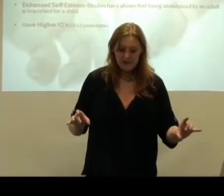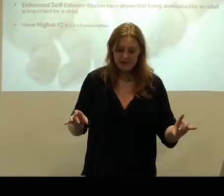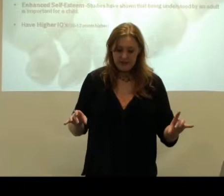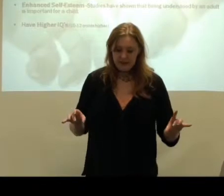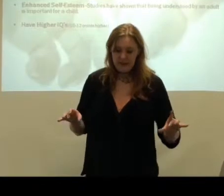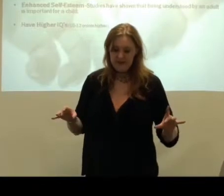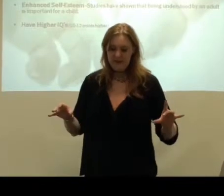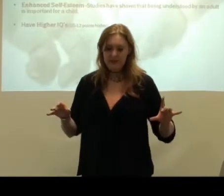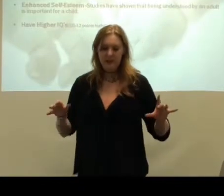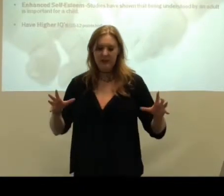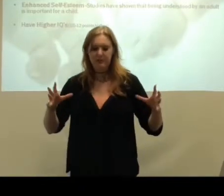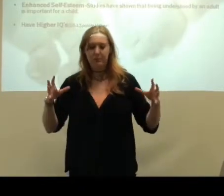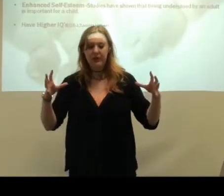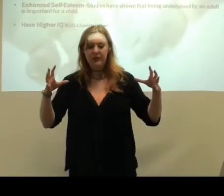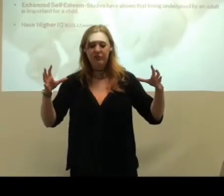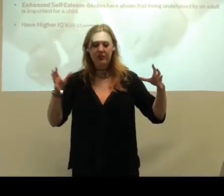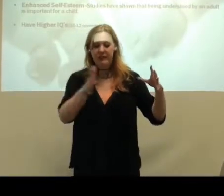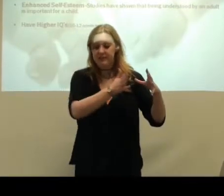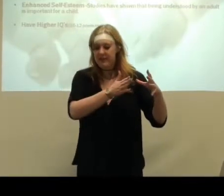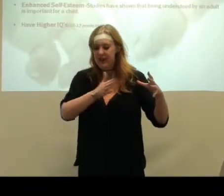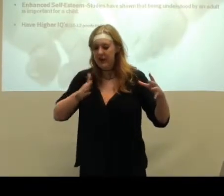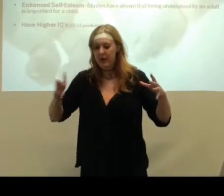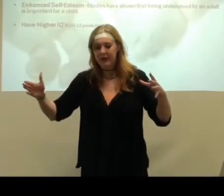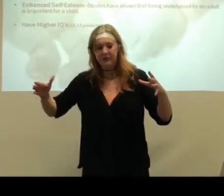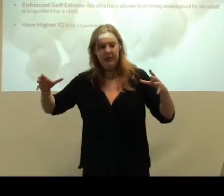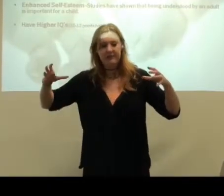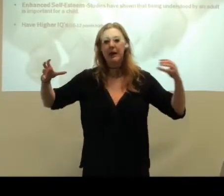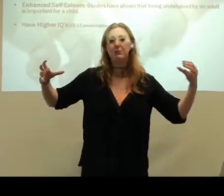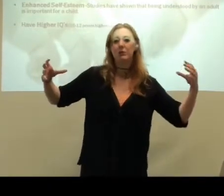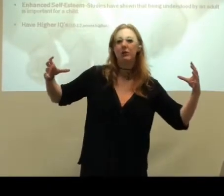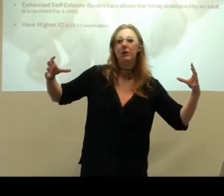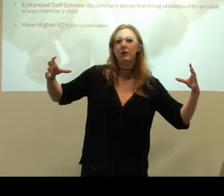because this bridge is there, and so that's able